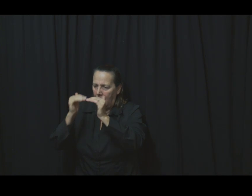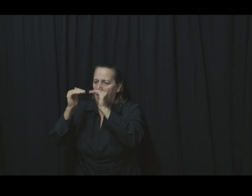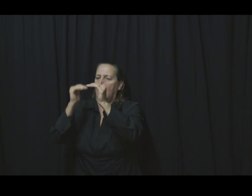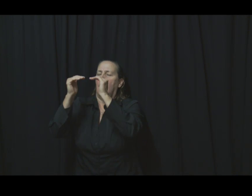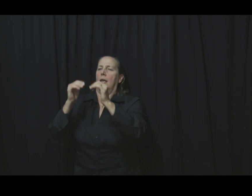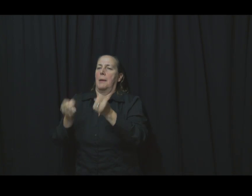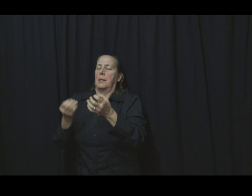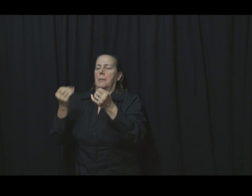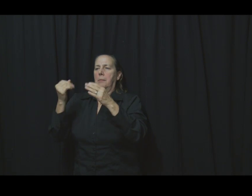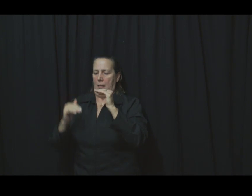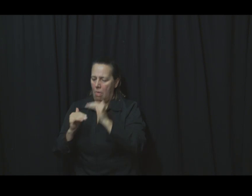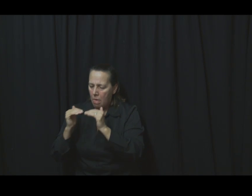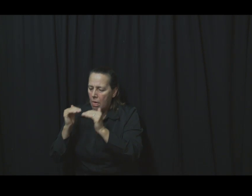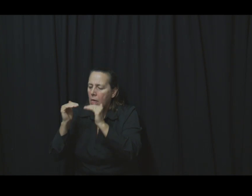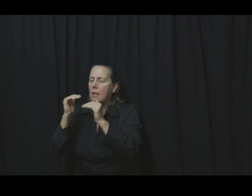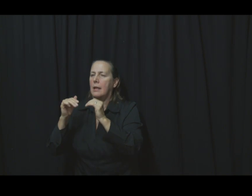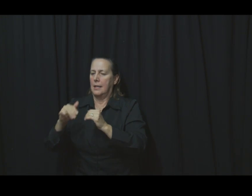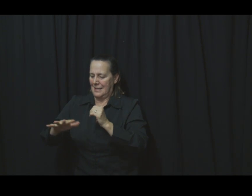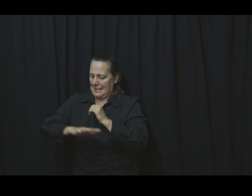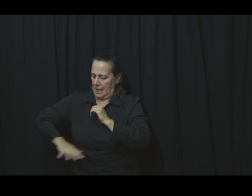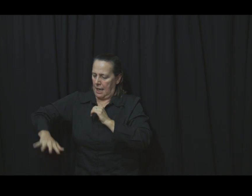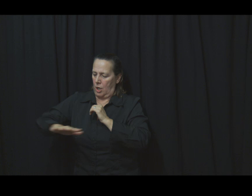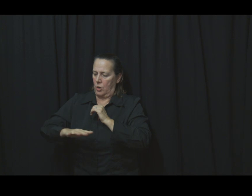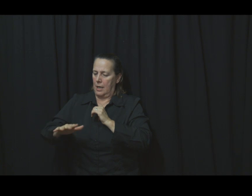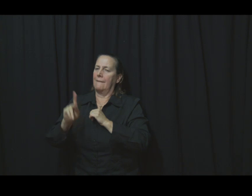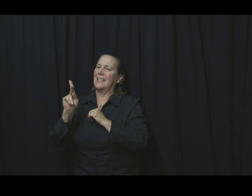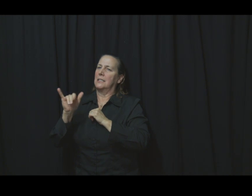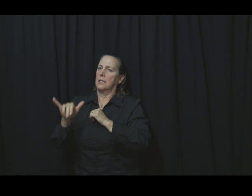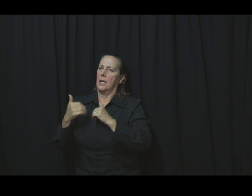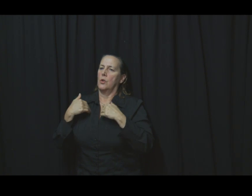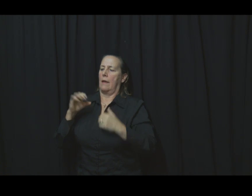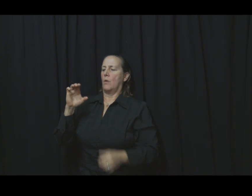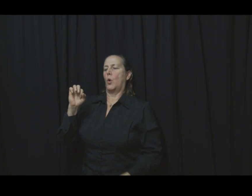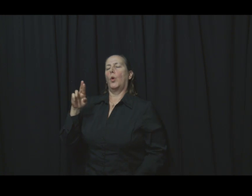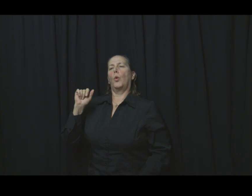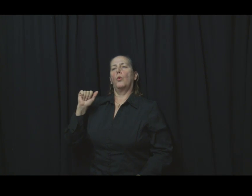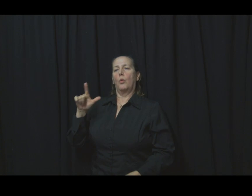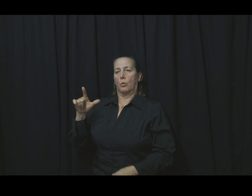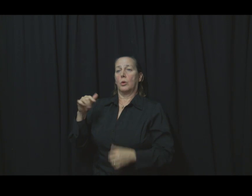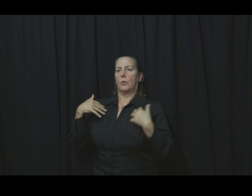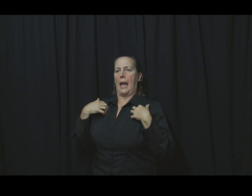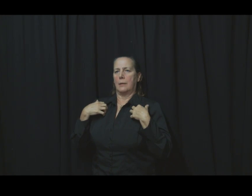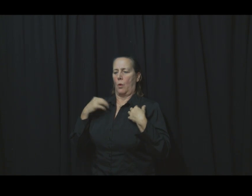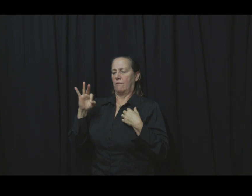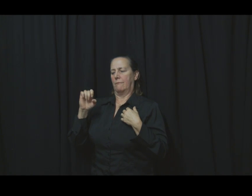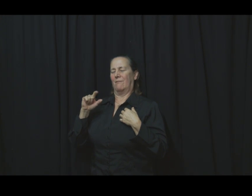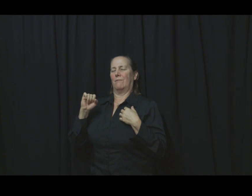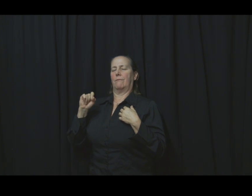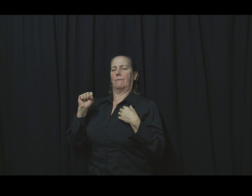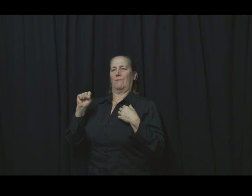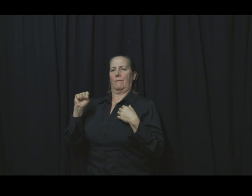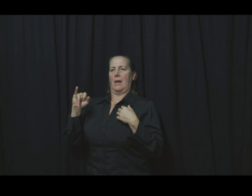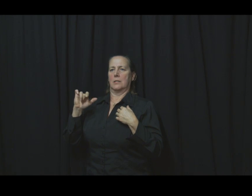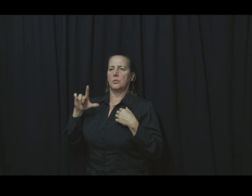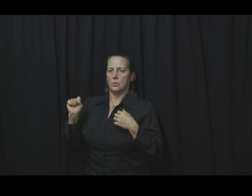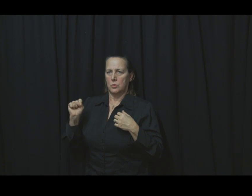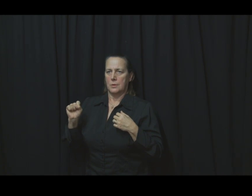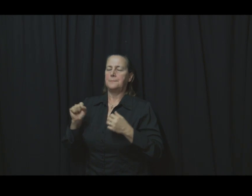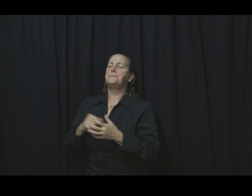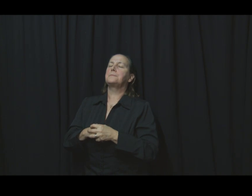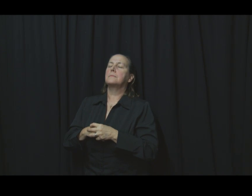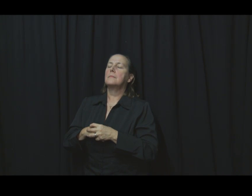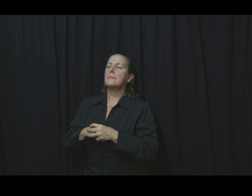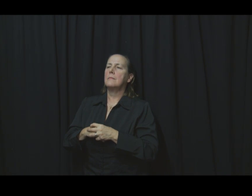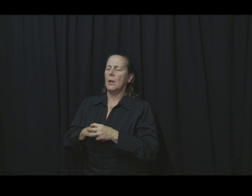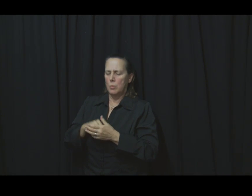this vicinity of Kentucky, there are coral animals, fossil, zooxanthellae. And when you look at